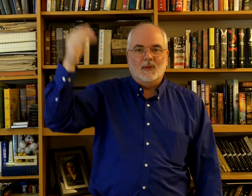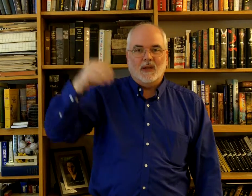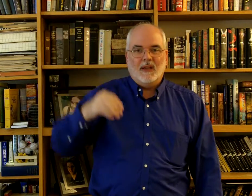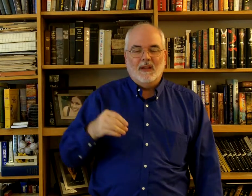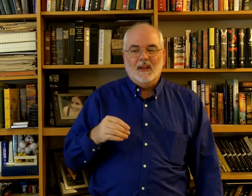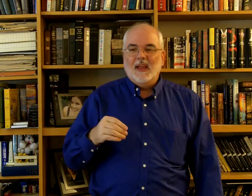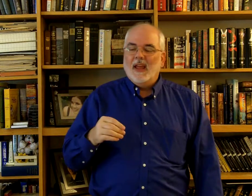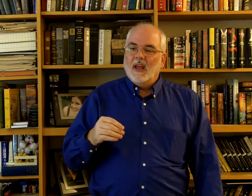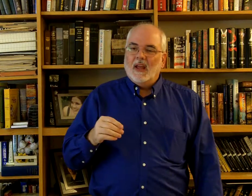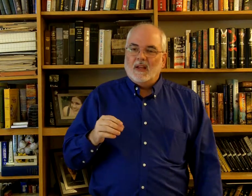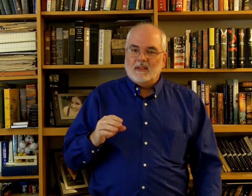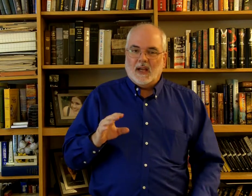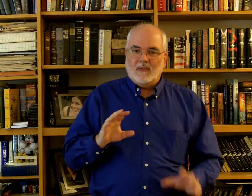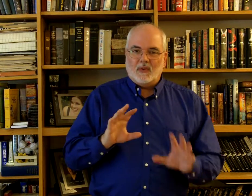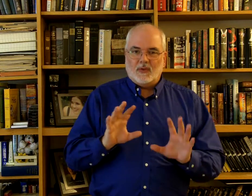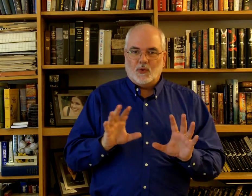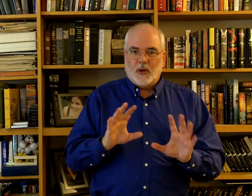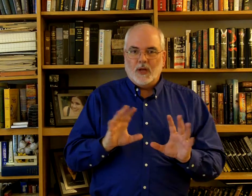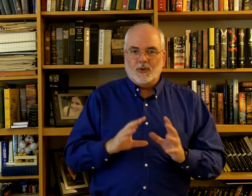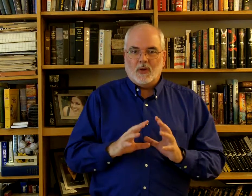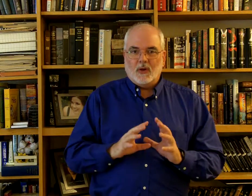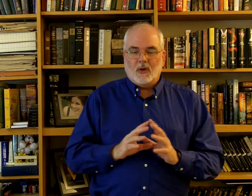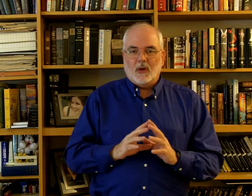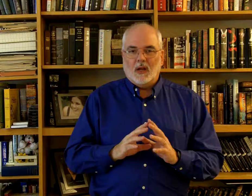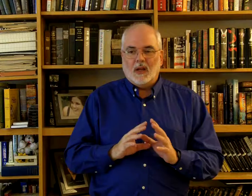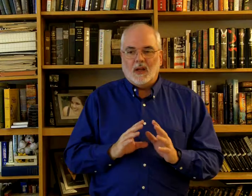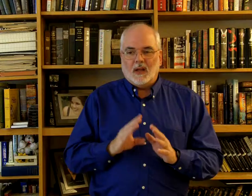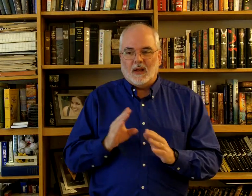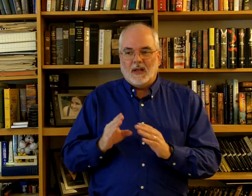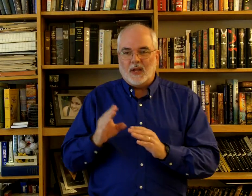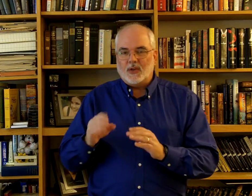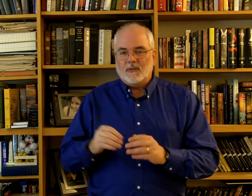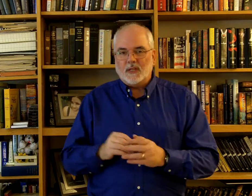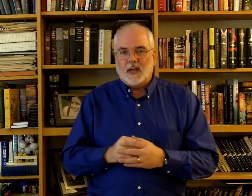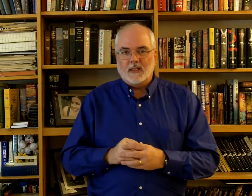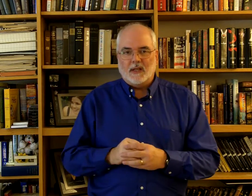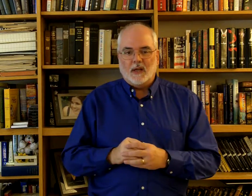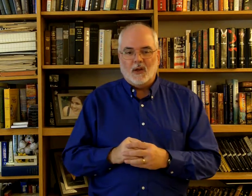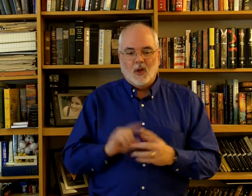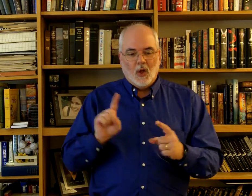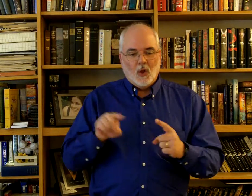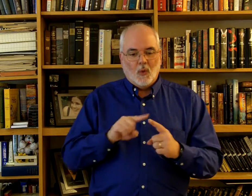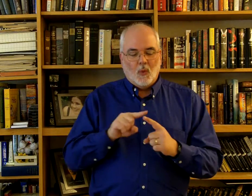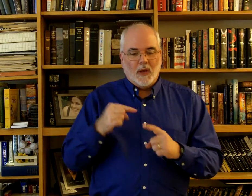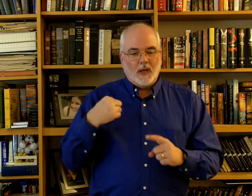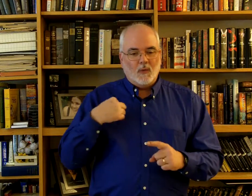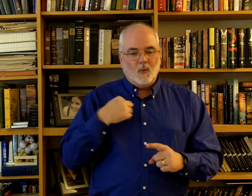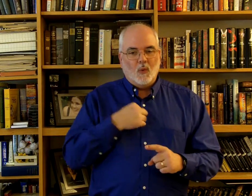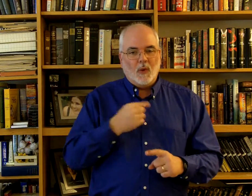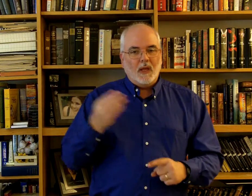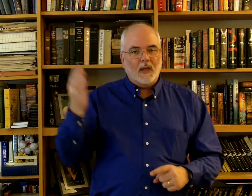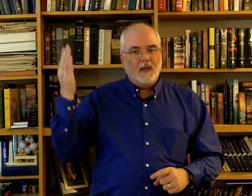Okay. Kind of a strange connection of signs there. When